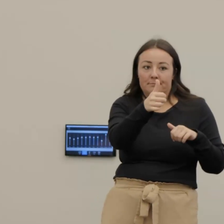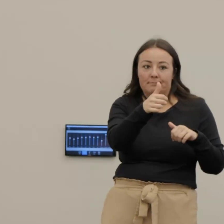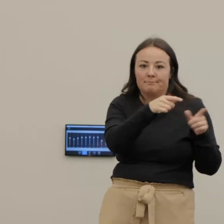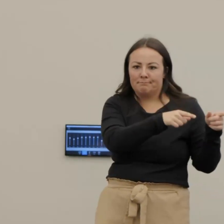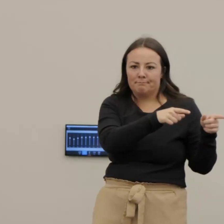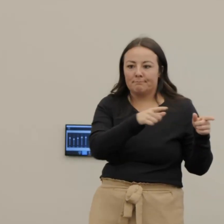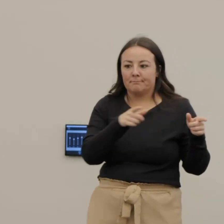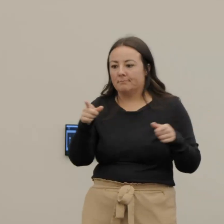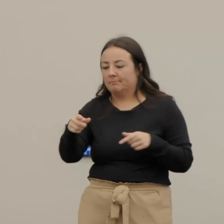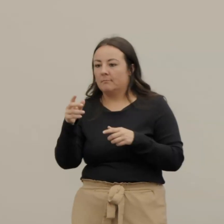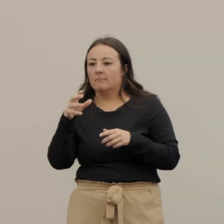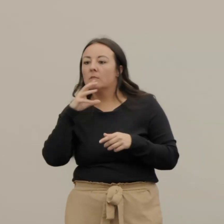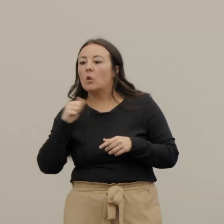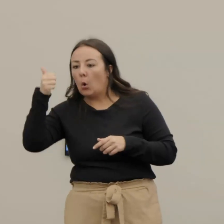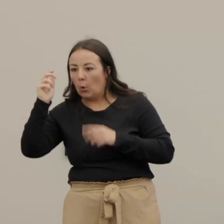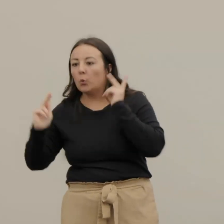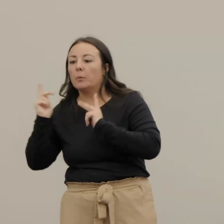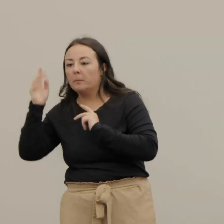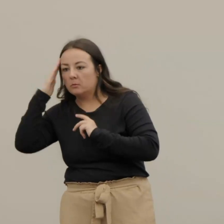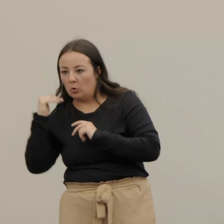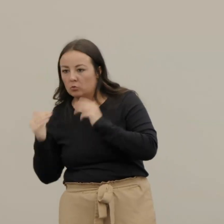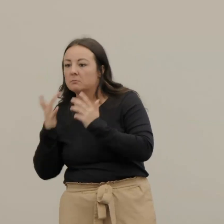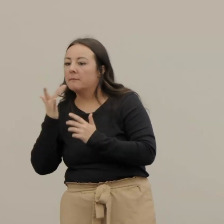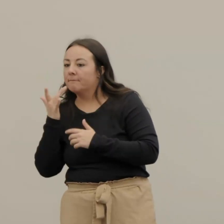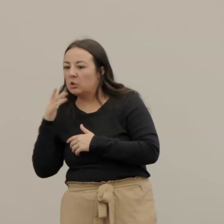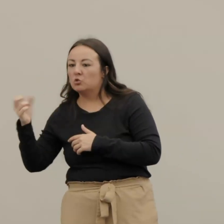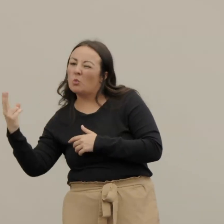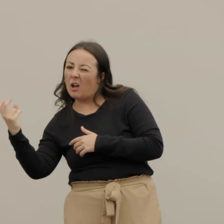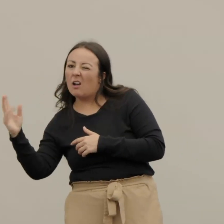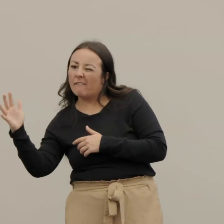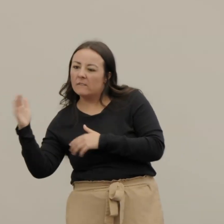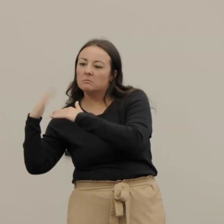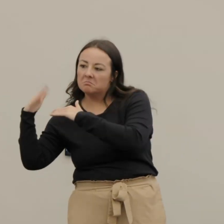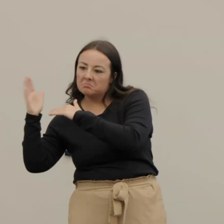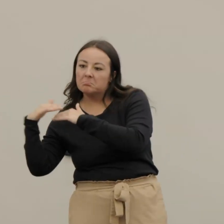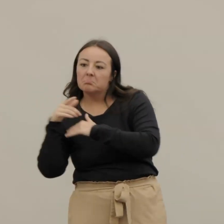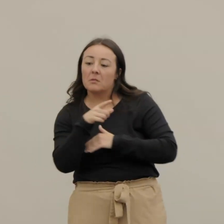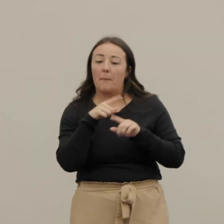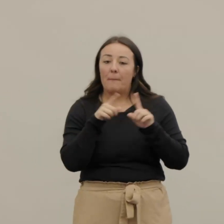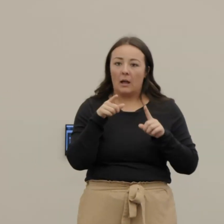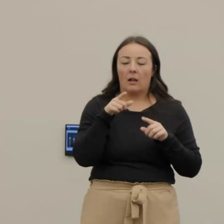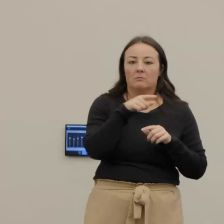wanted 12 or 14, but the kids actually didn't want itty bitty fonts either.